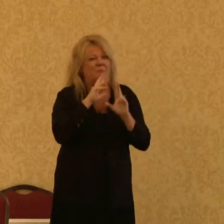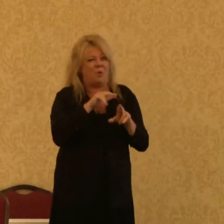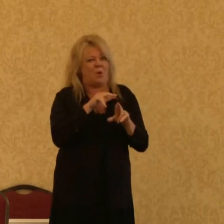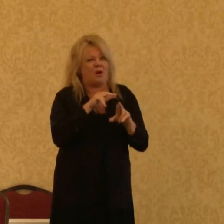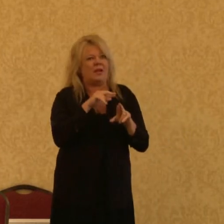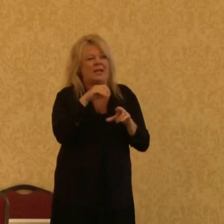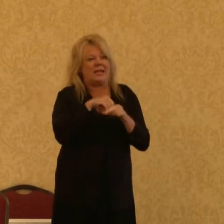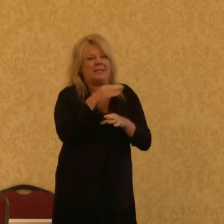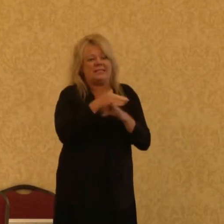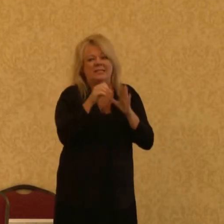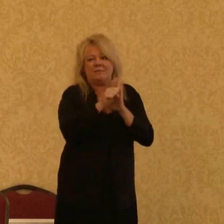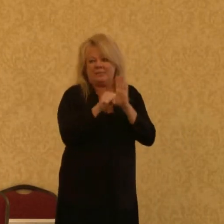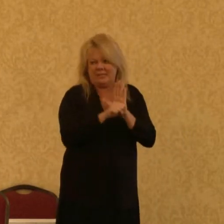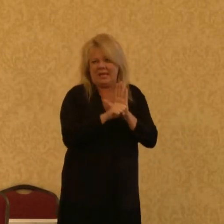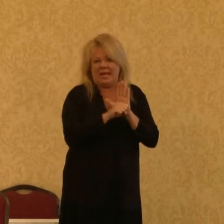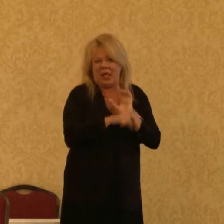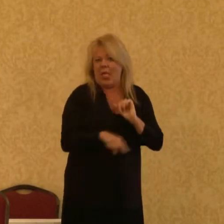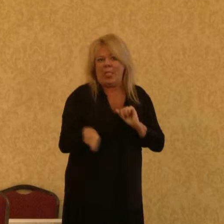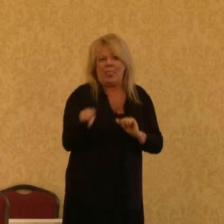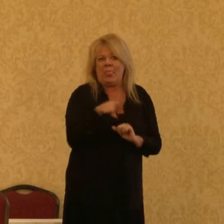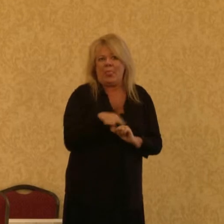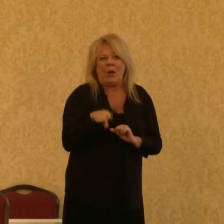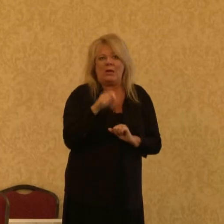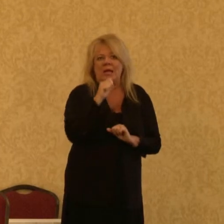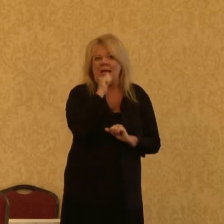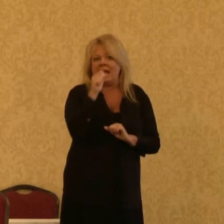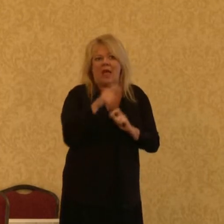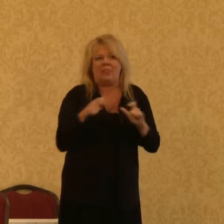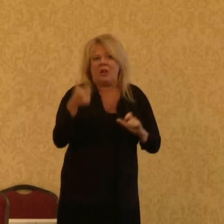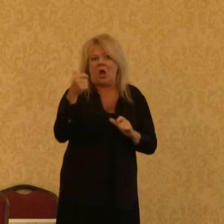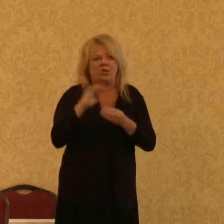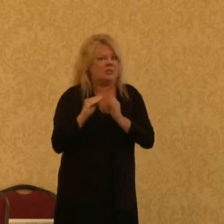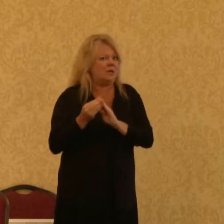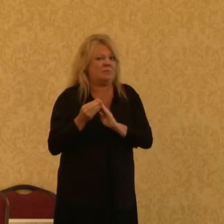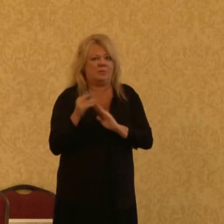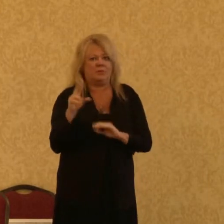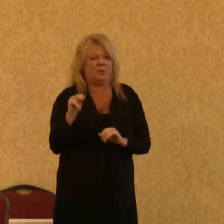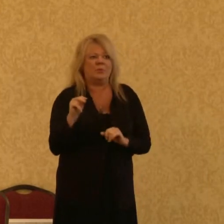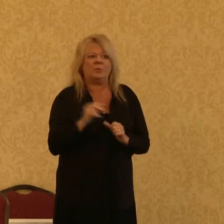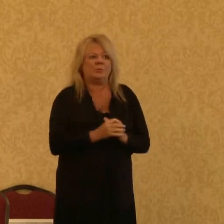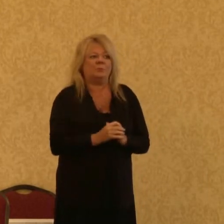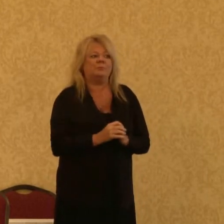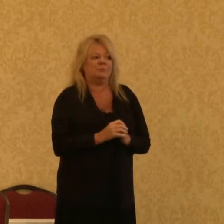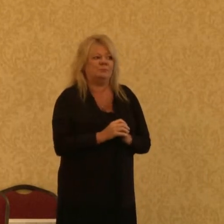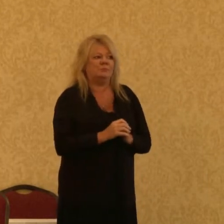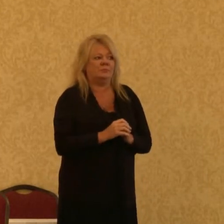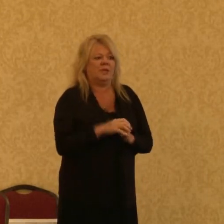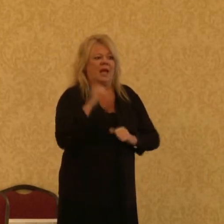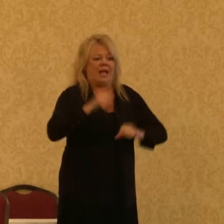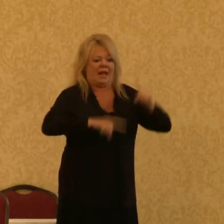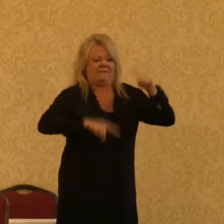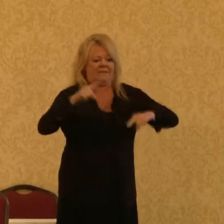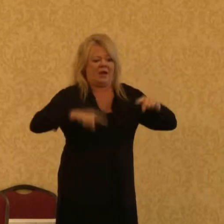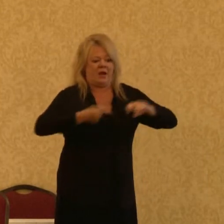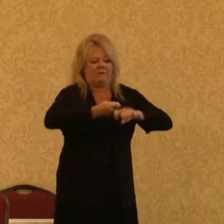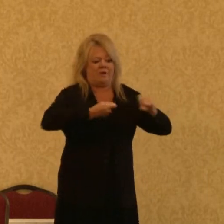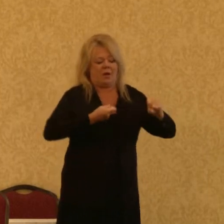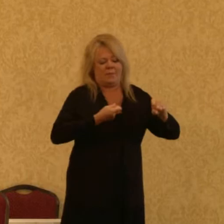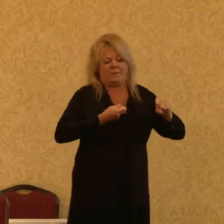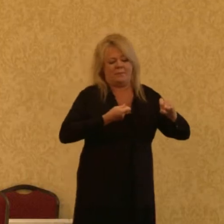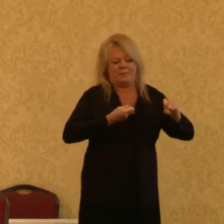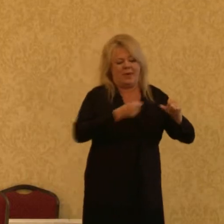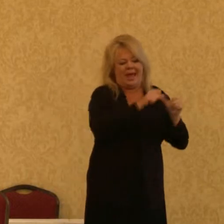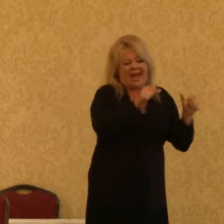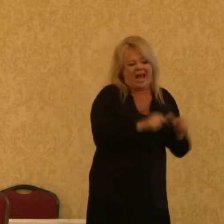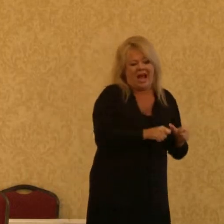reasons they receive services later: loss to follow-up, which in 2013